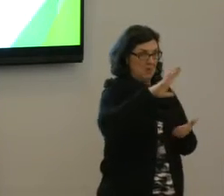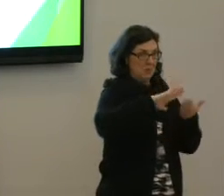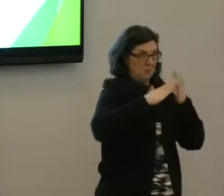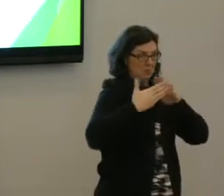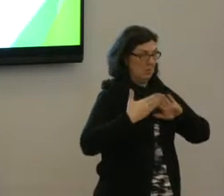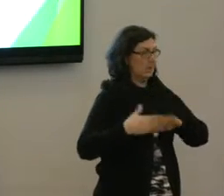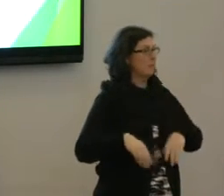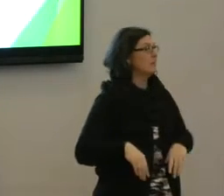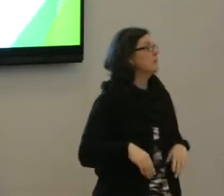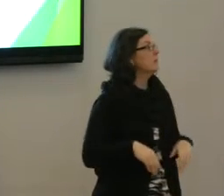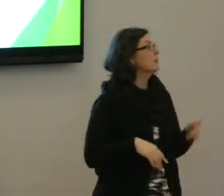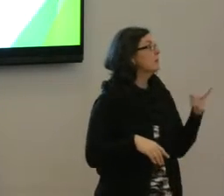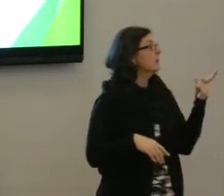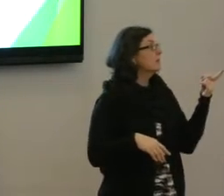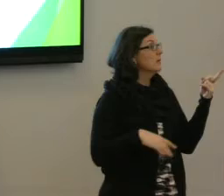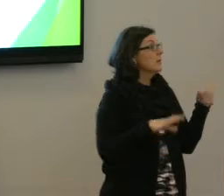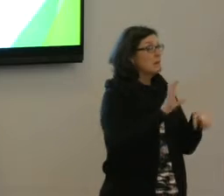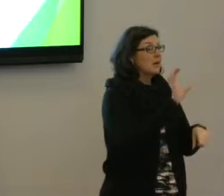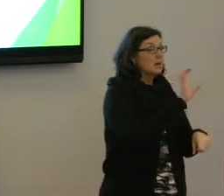A church?